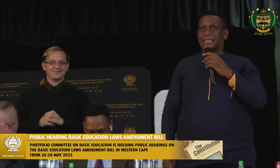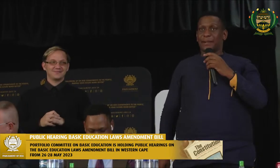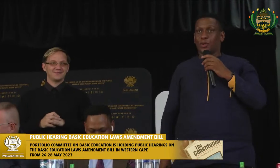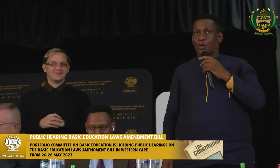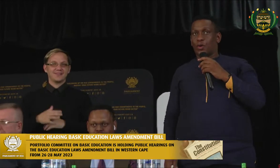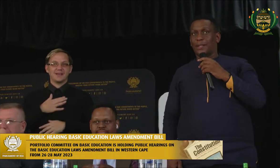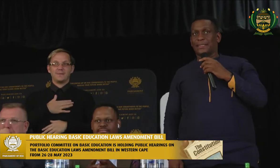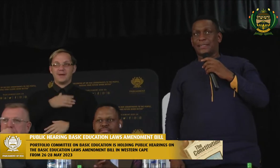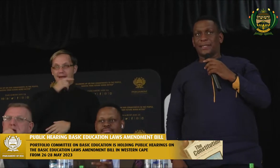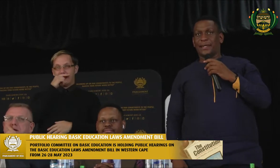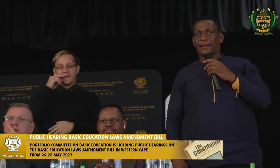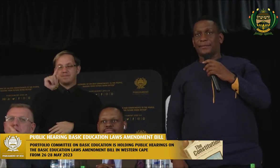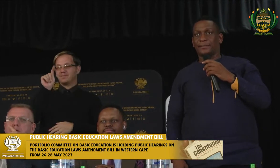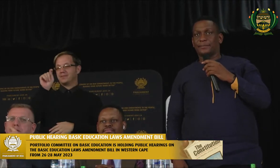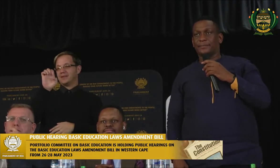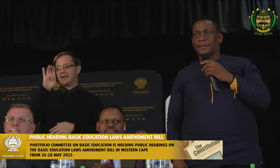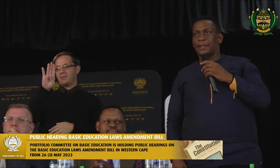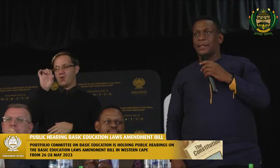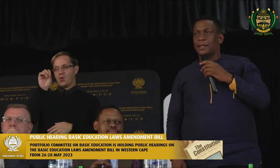My name is Teboho Letsie.